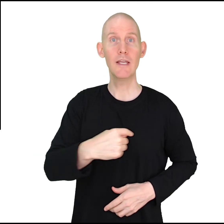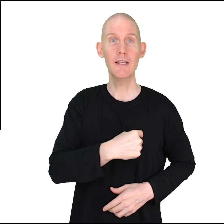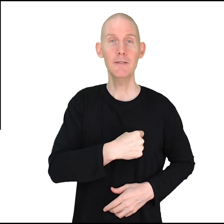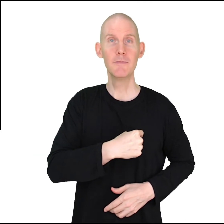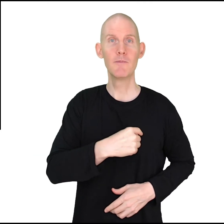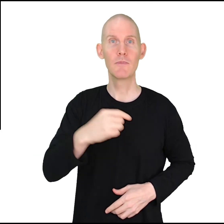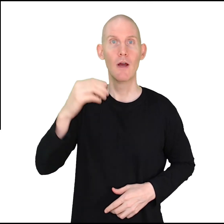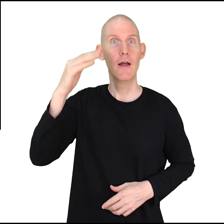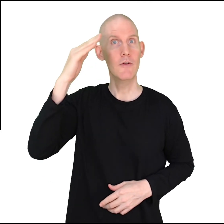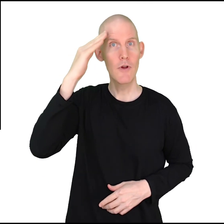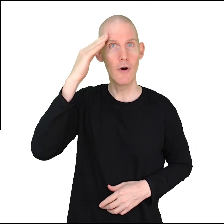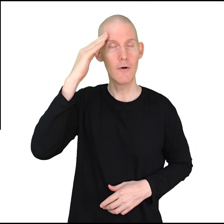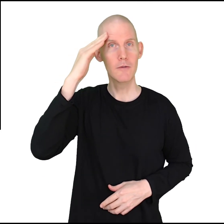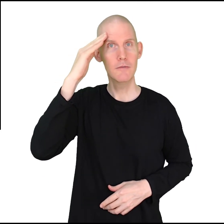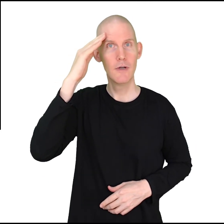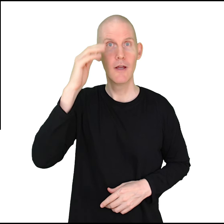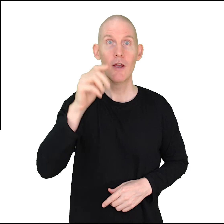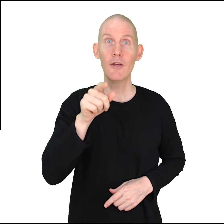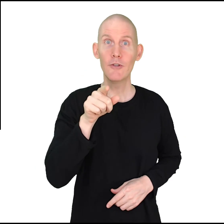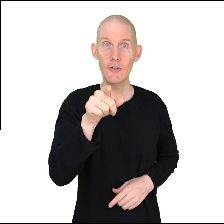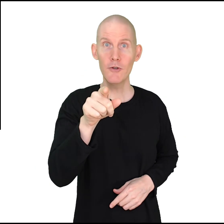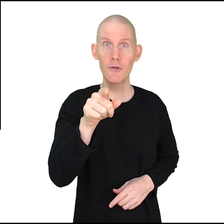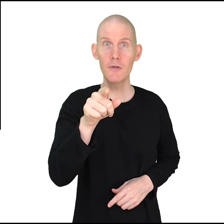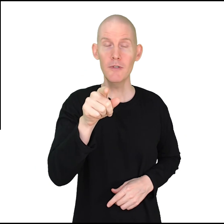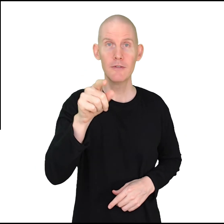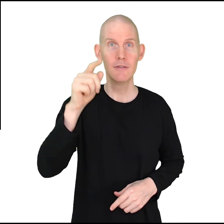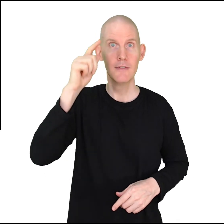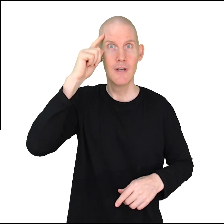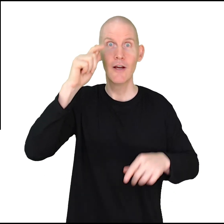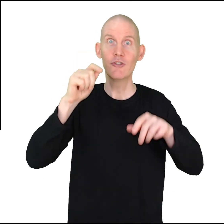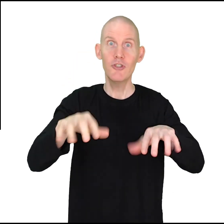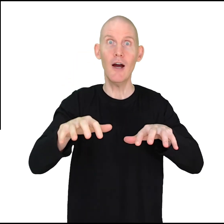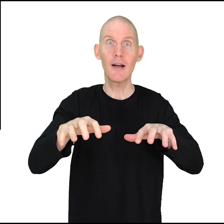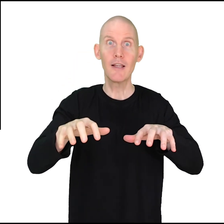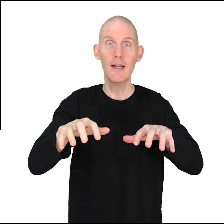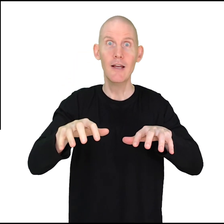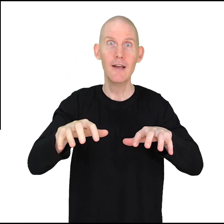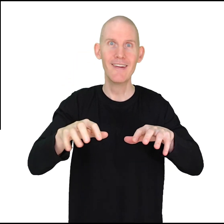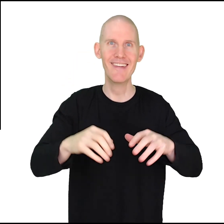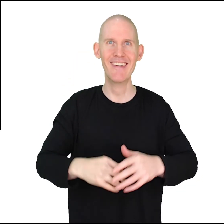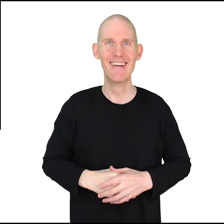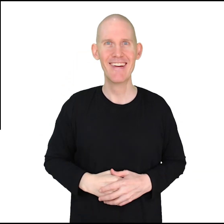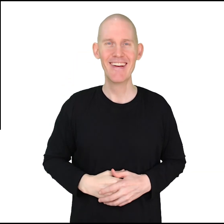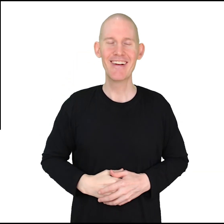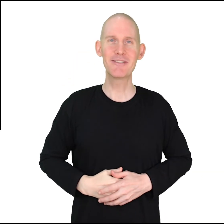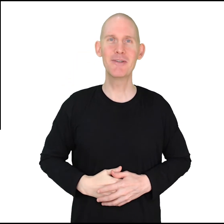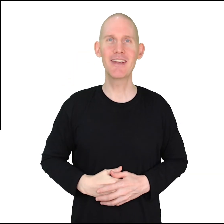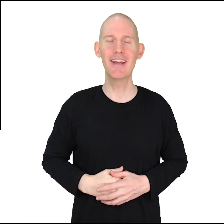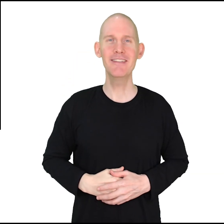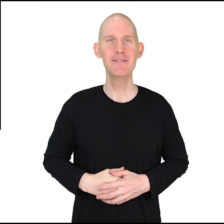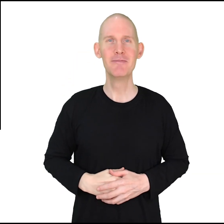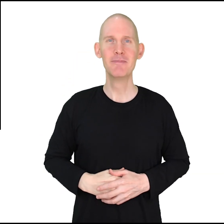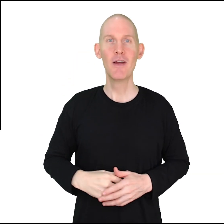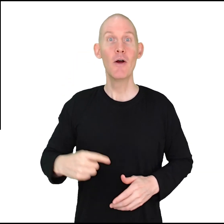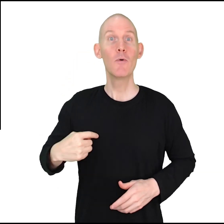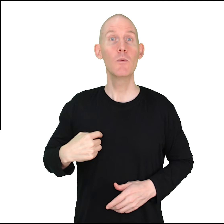We know you shocked. Let's do it again.